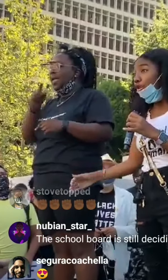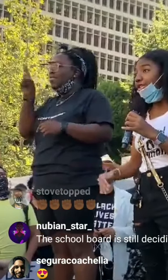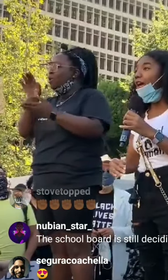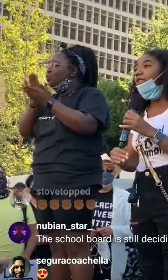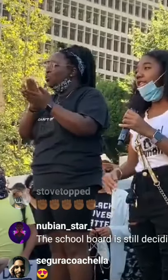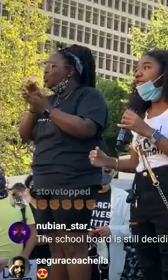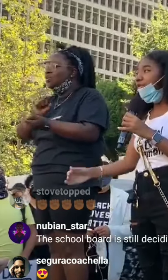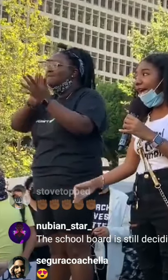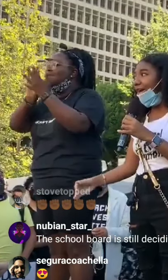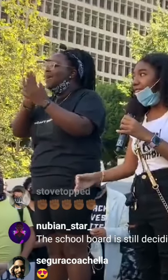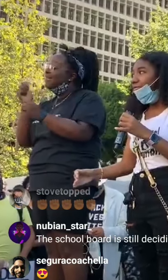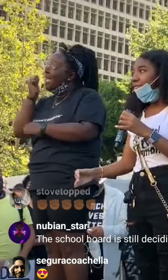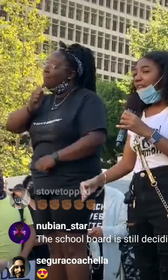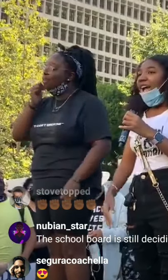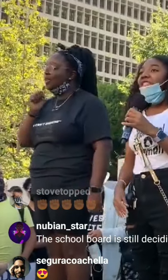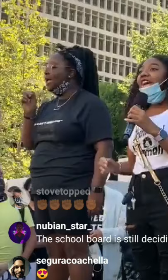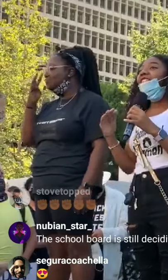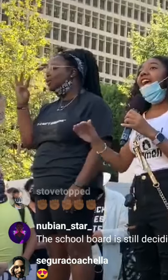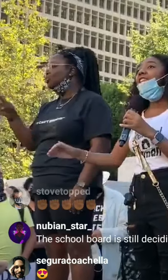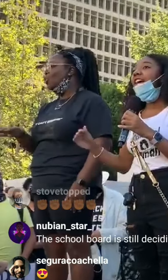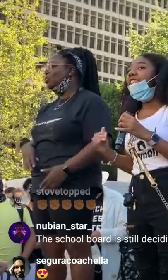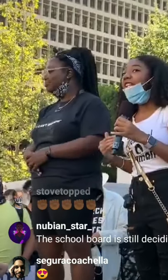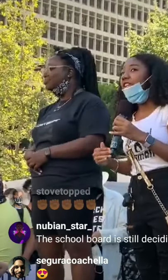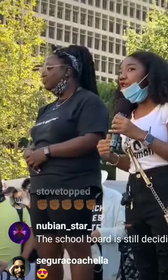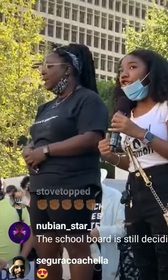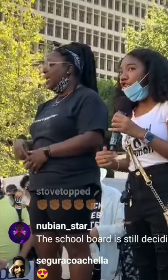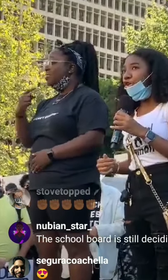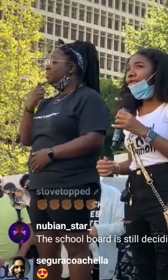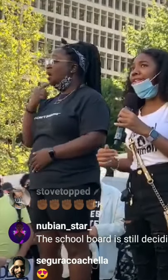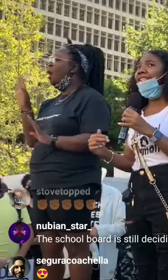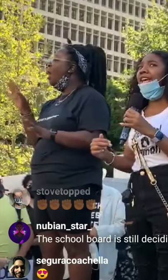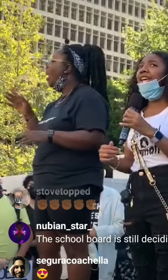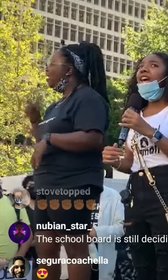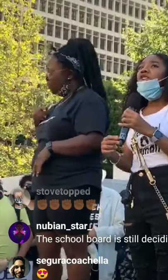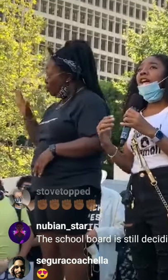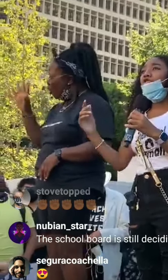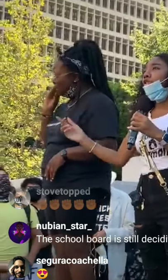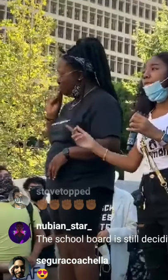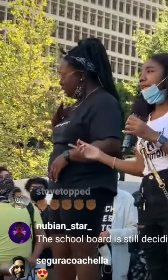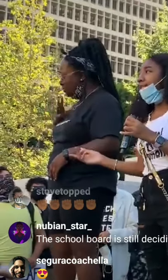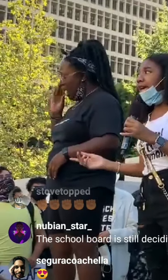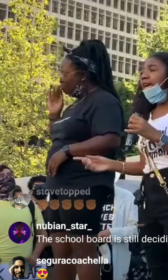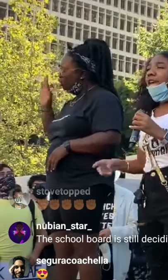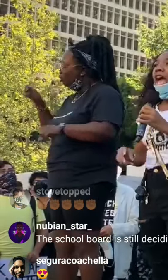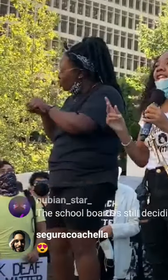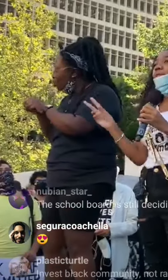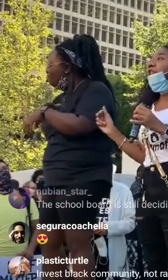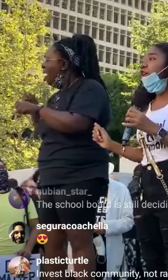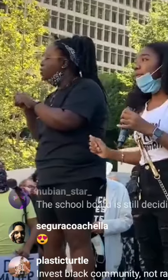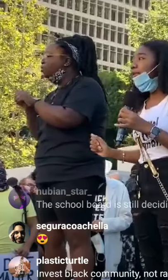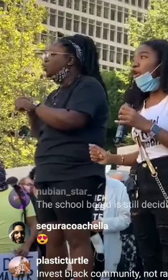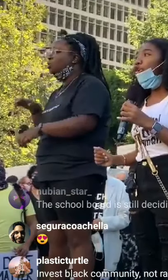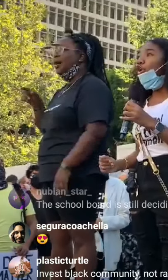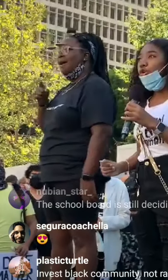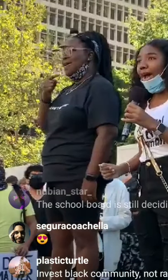what's going on in their schools every single day. They say that they live in our shoes and they say, like George McKenna said,